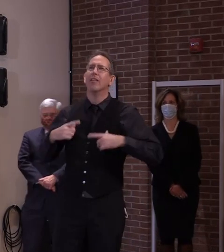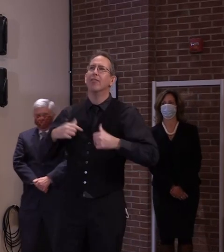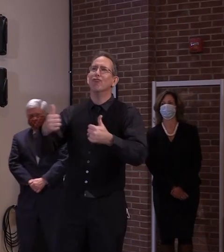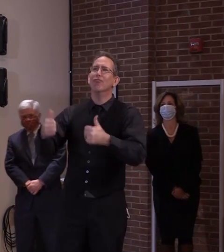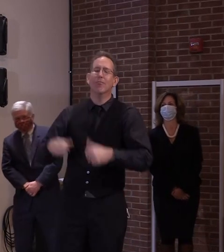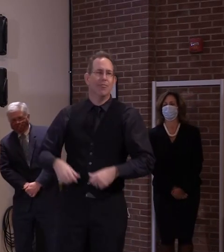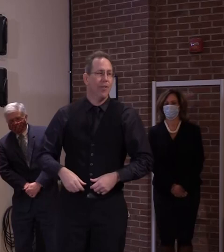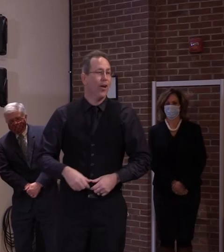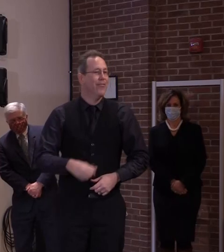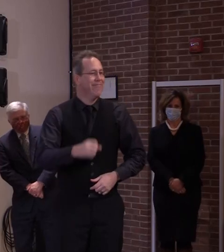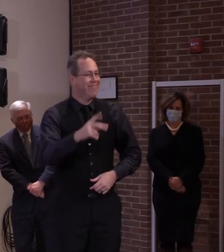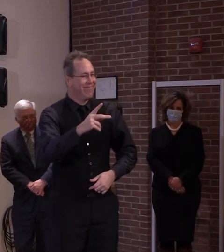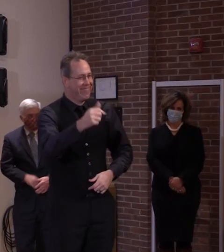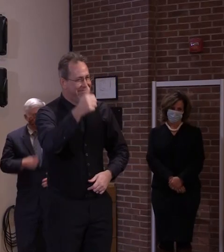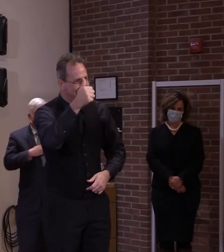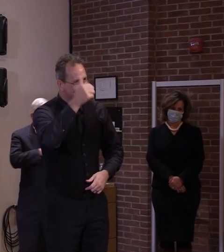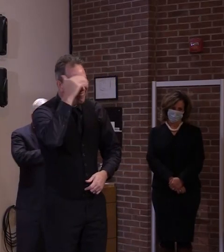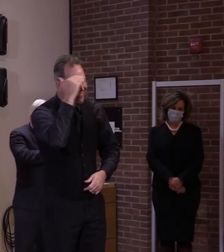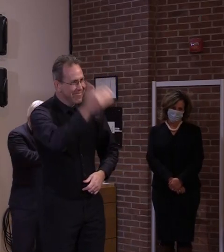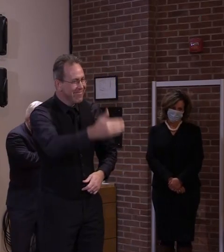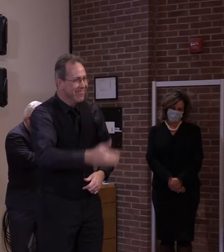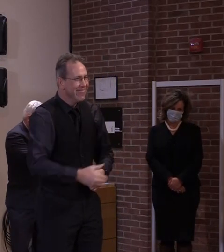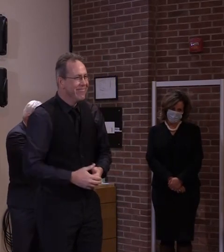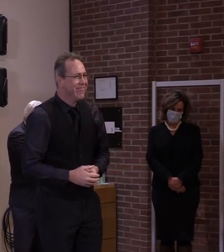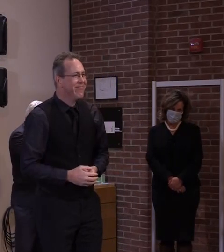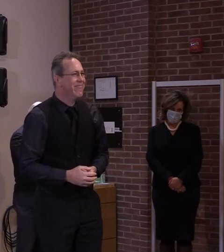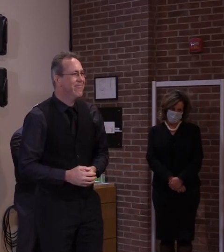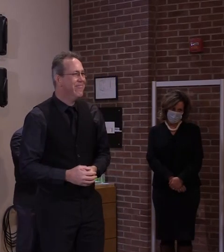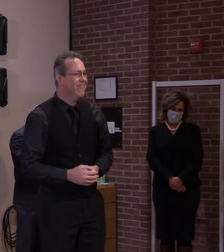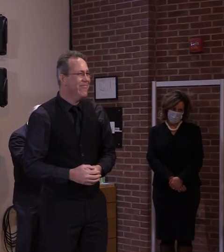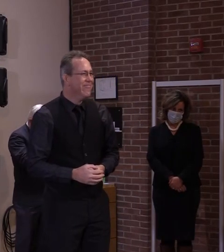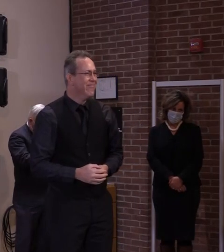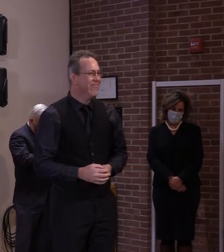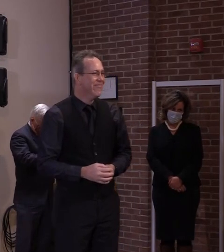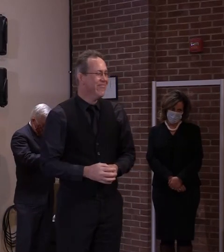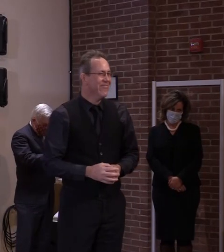you, Ed. Okay.